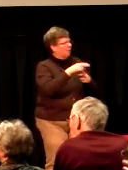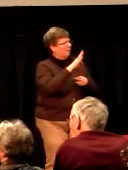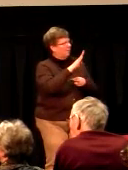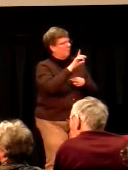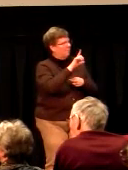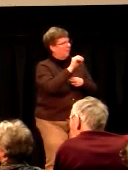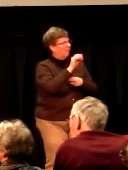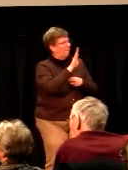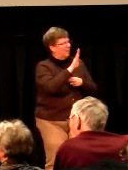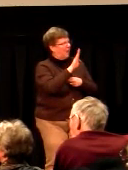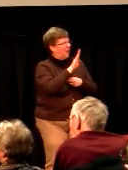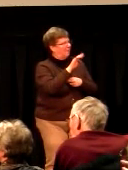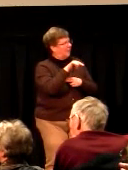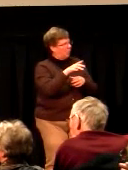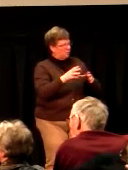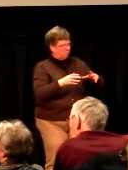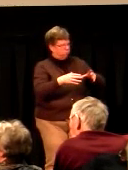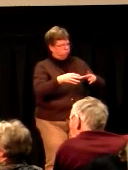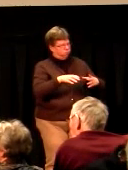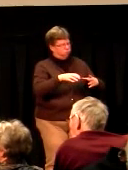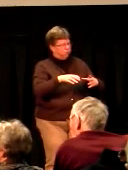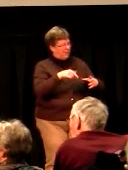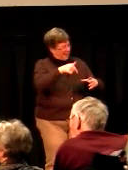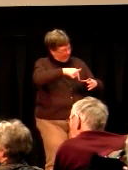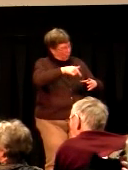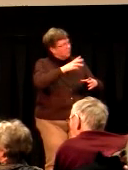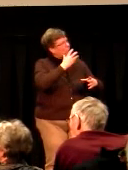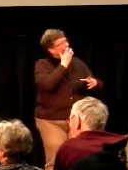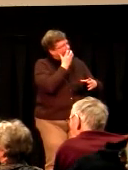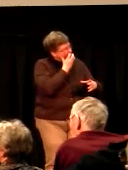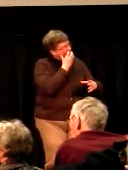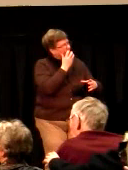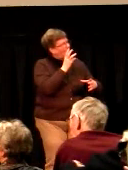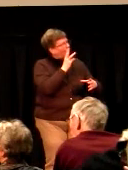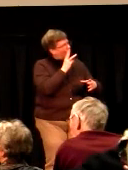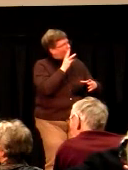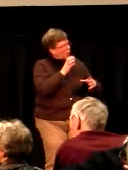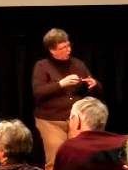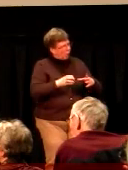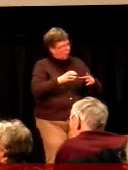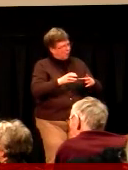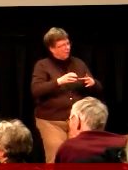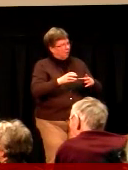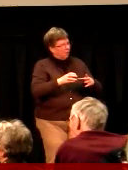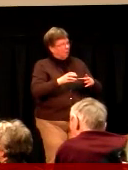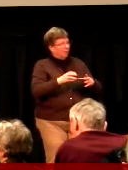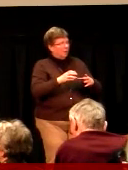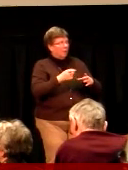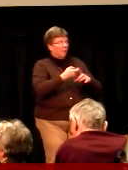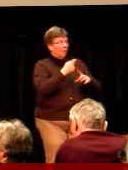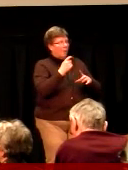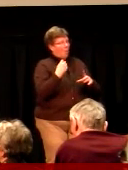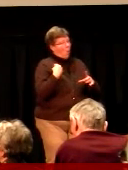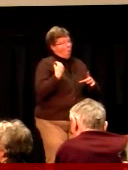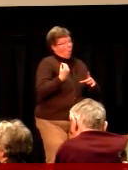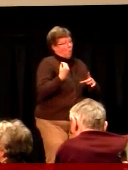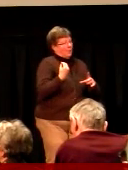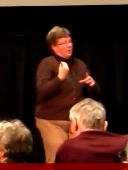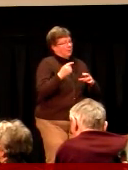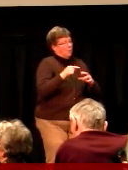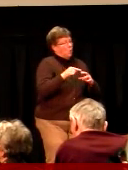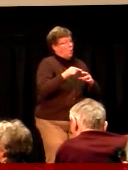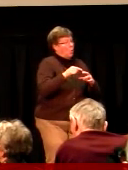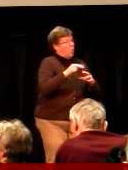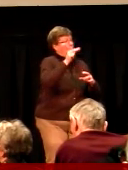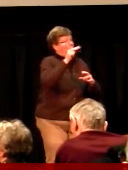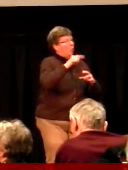a blob of warm water that was from Oregon north to Alaska, much